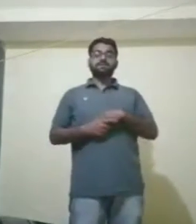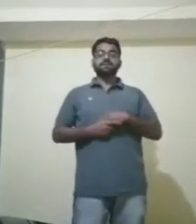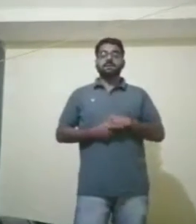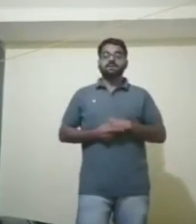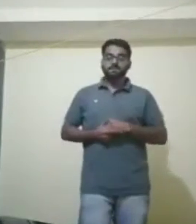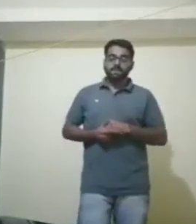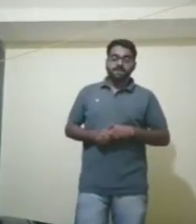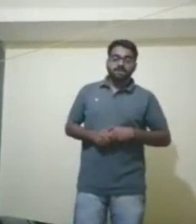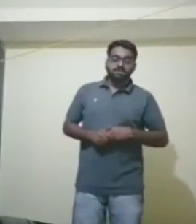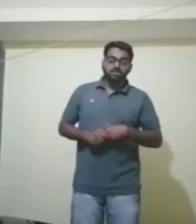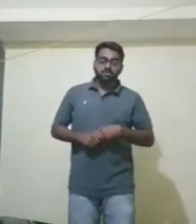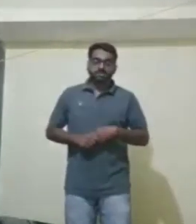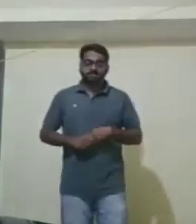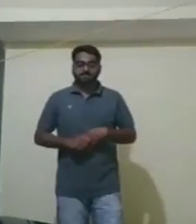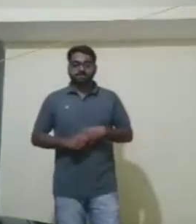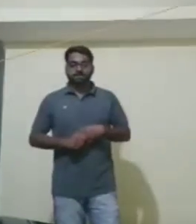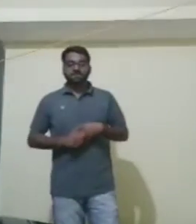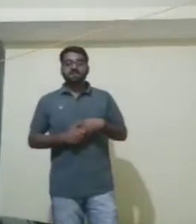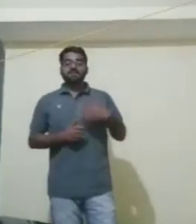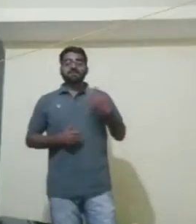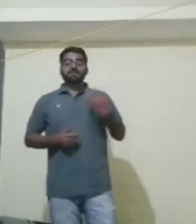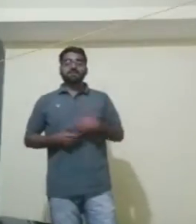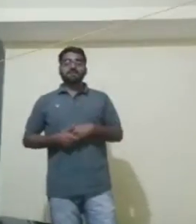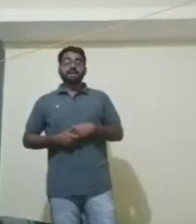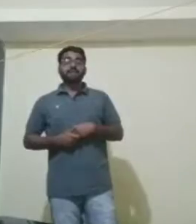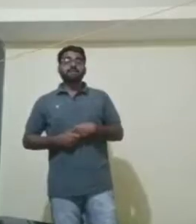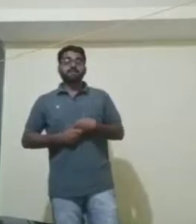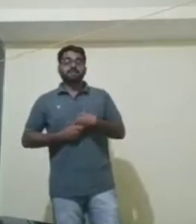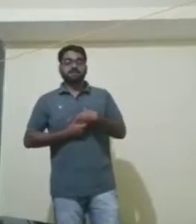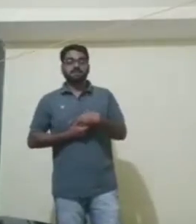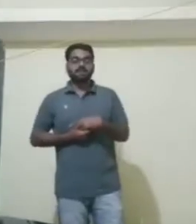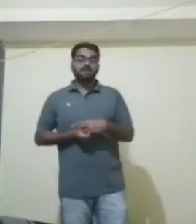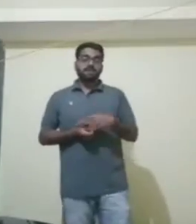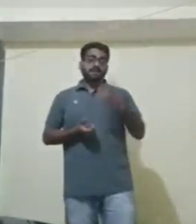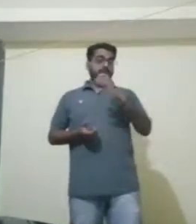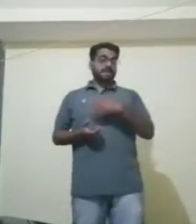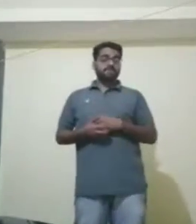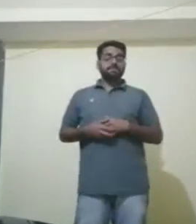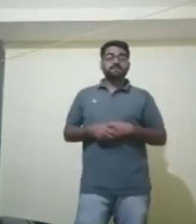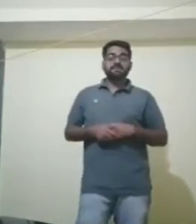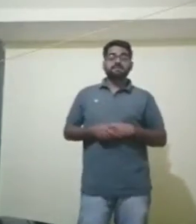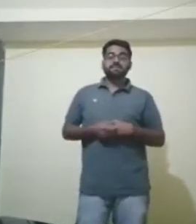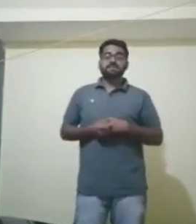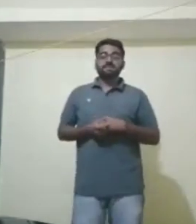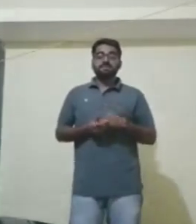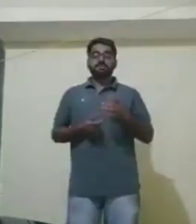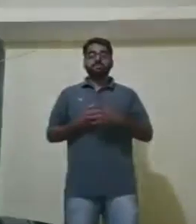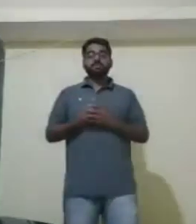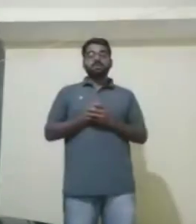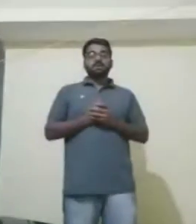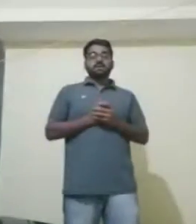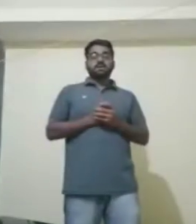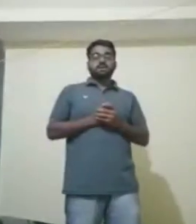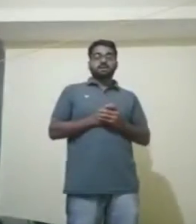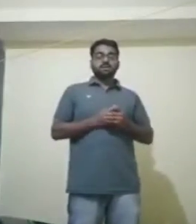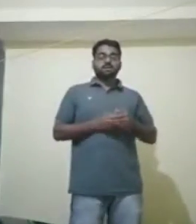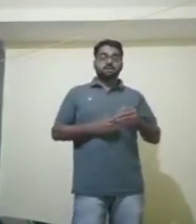completed. So caret method is basically used to